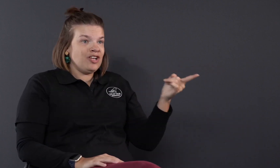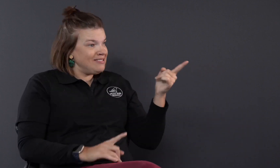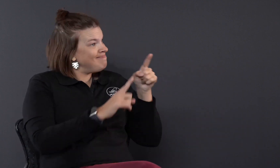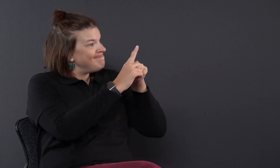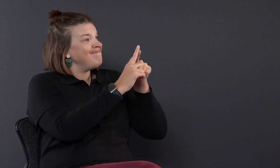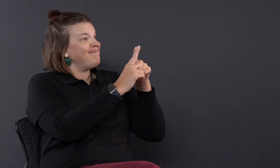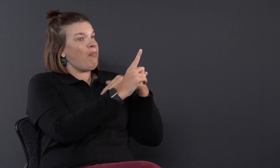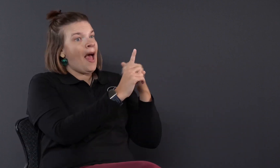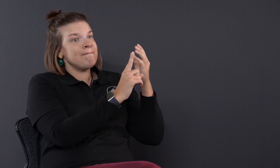know.